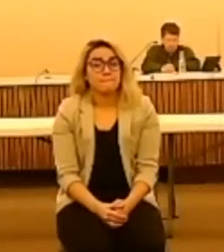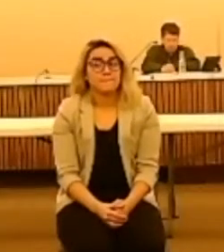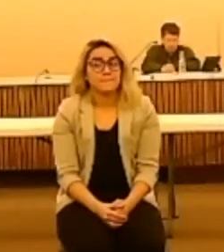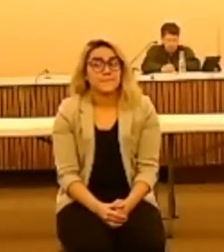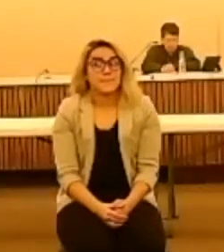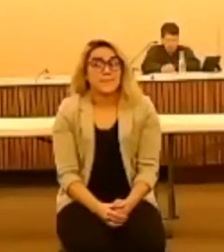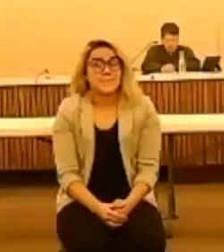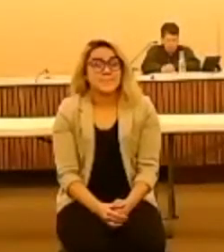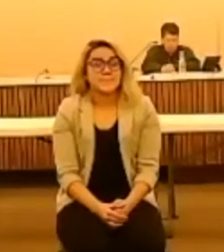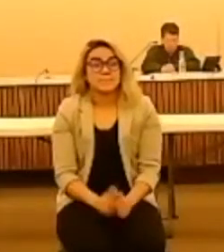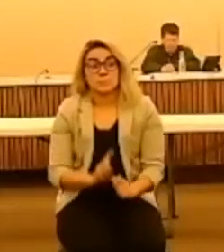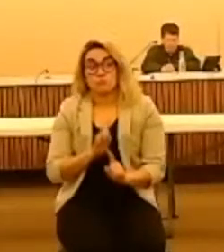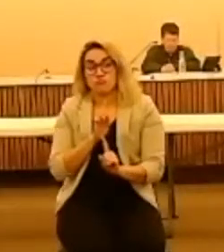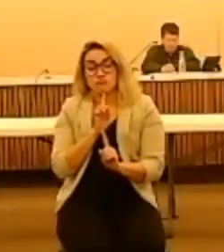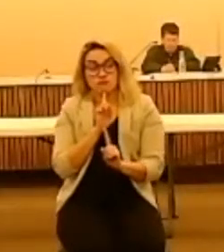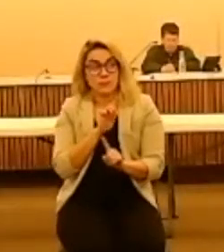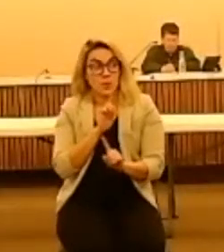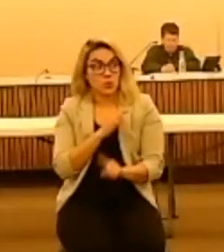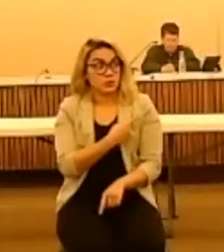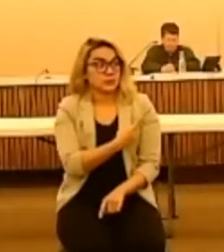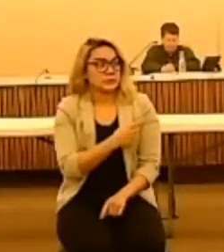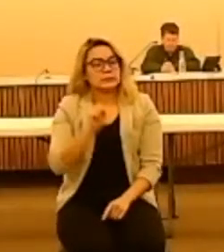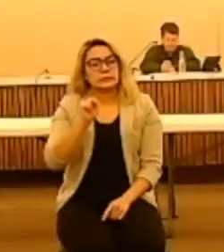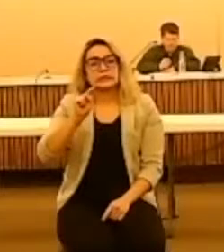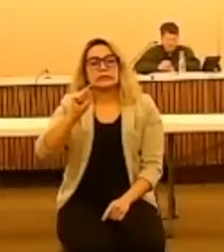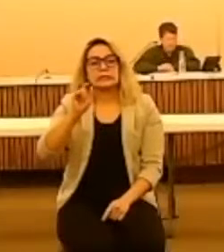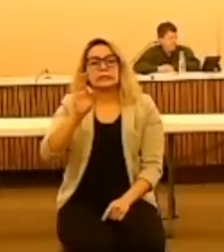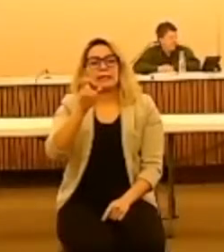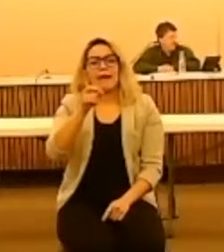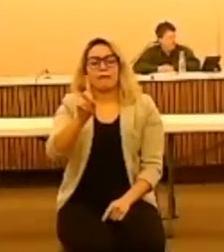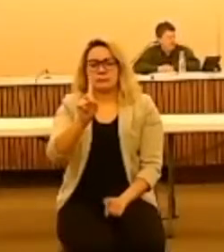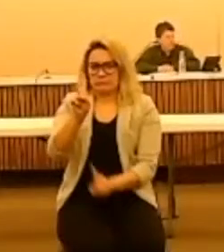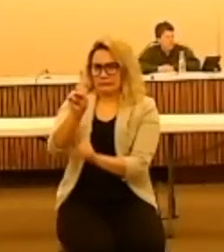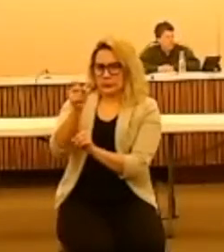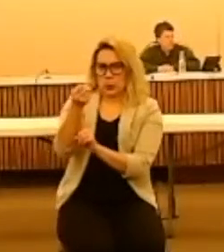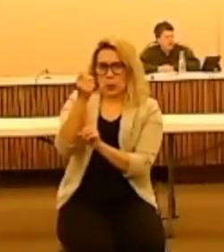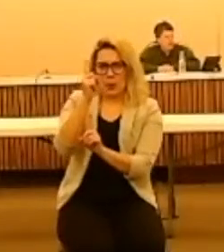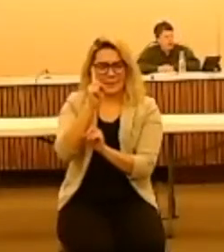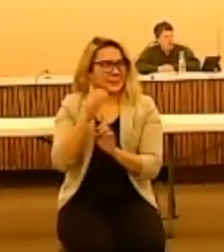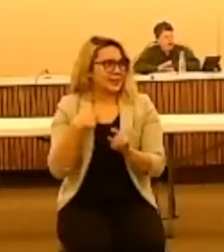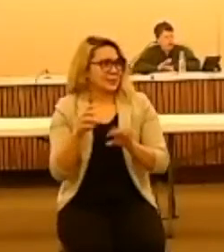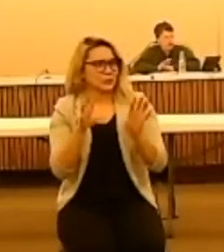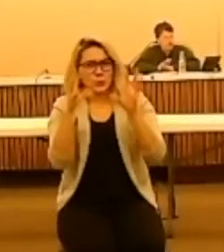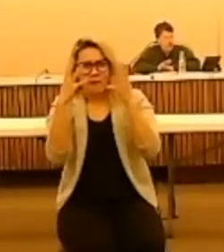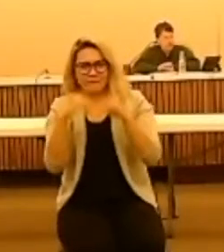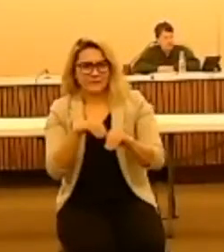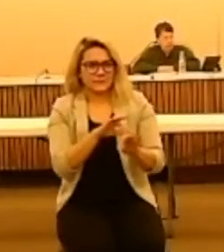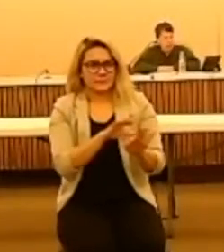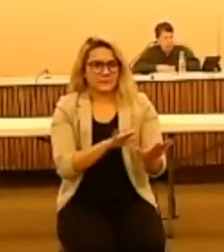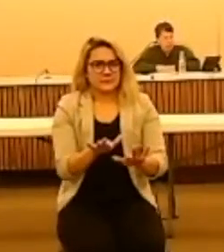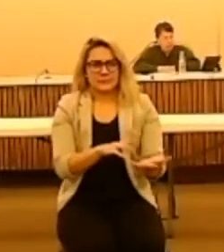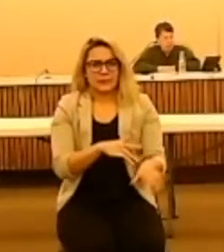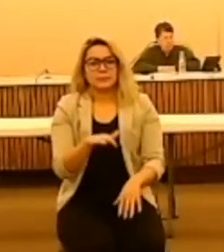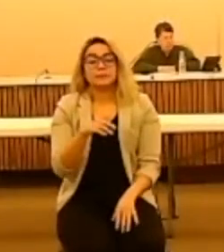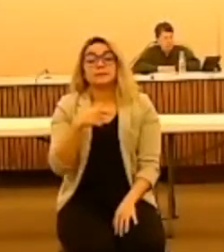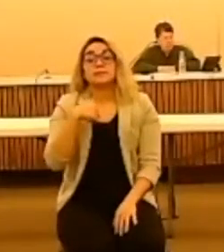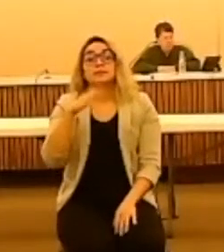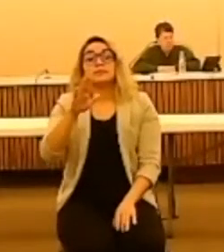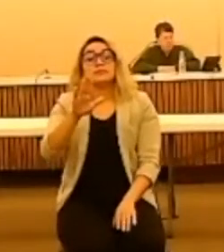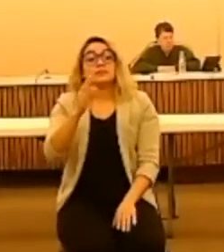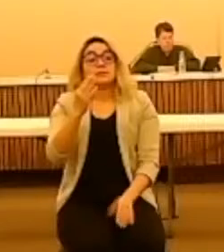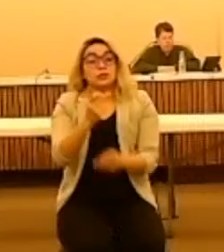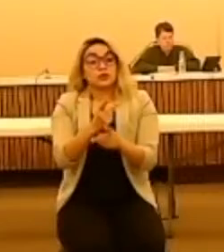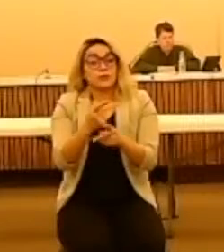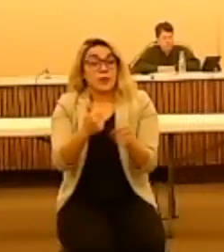Reports? If you give me 1 minute, I turn this off. No, that's no problem. I will mention that tomorrow night is